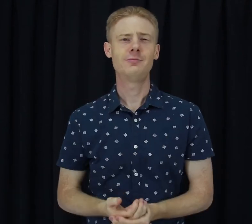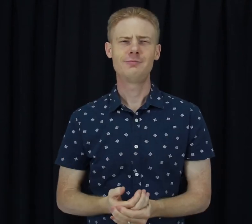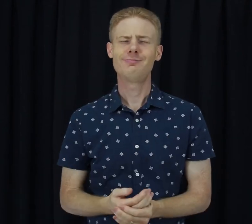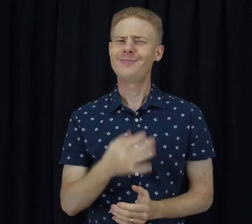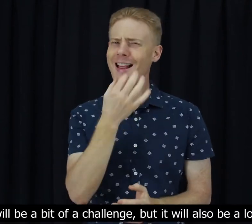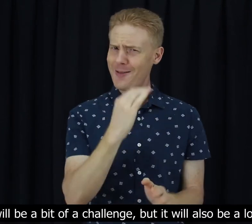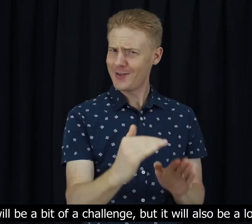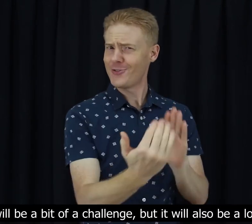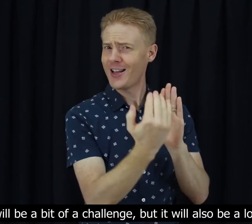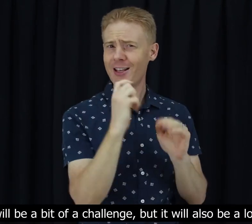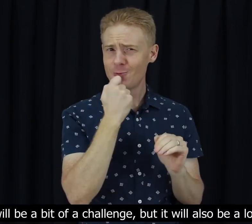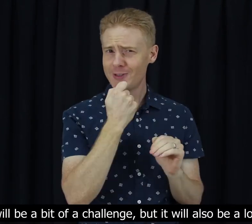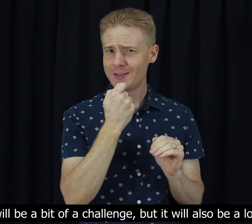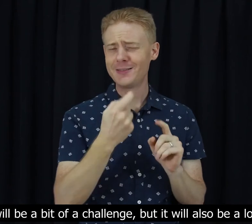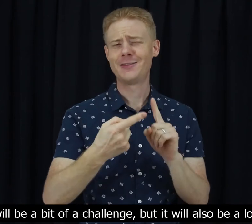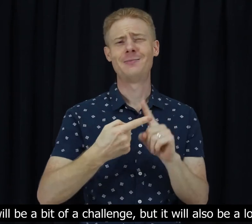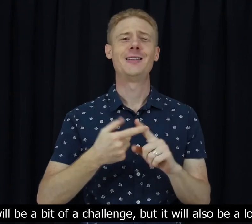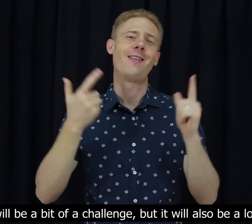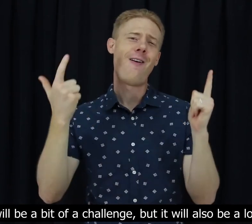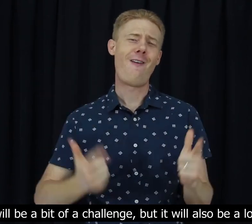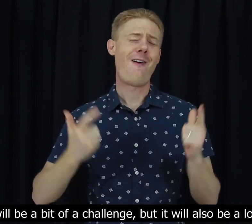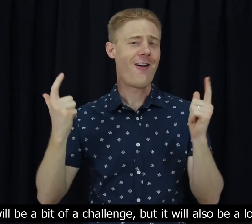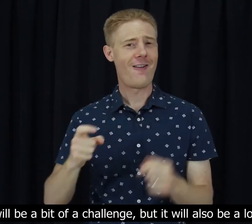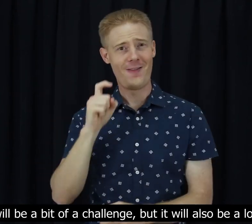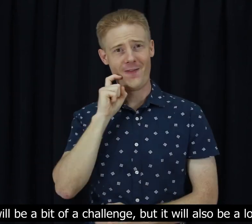It will be a bit of a challenge, but it will also be a lot of fun.